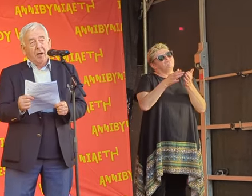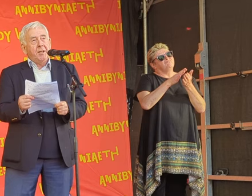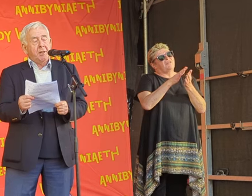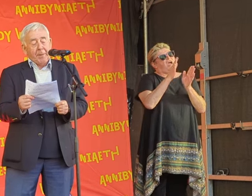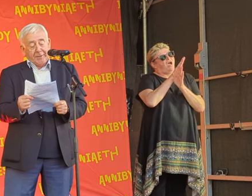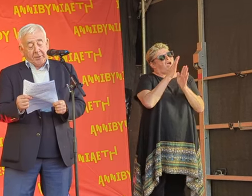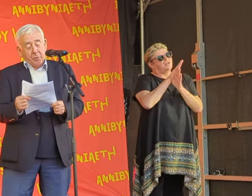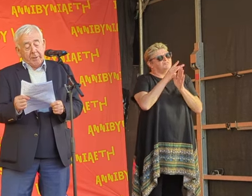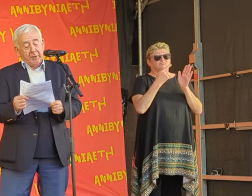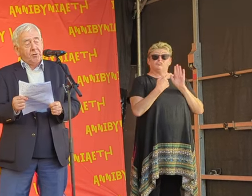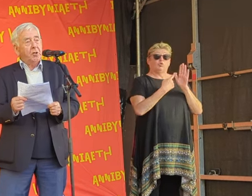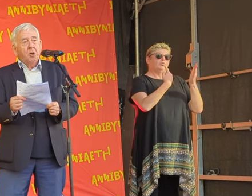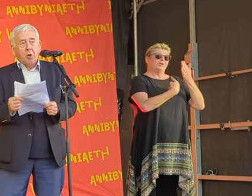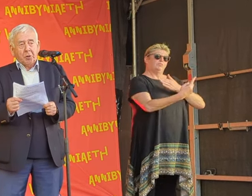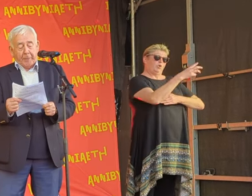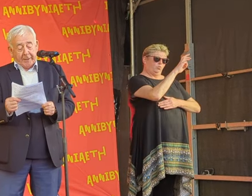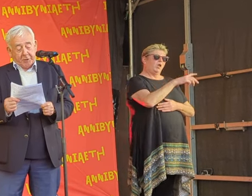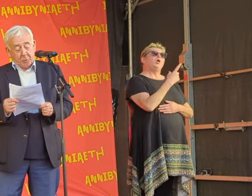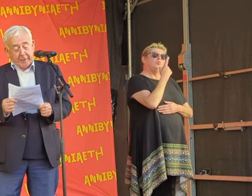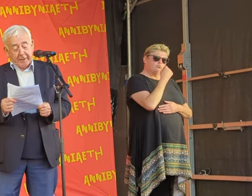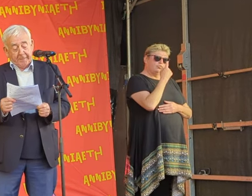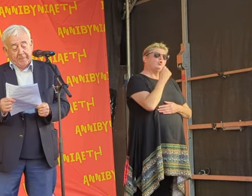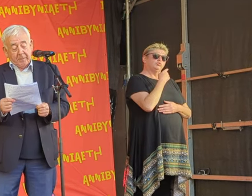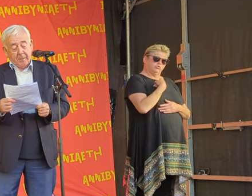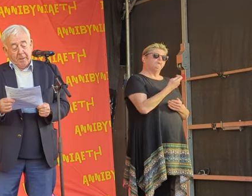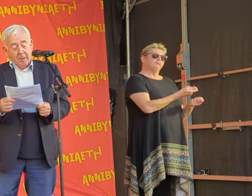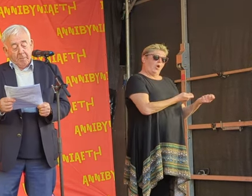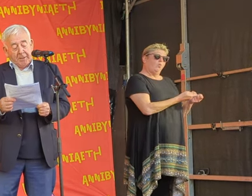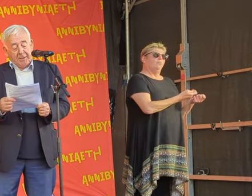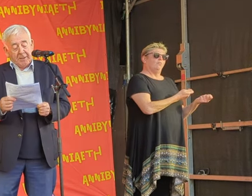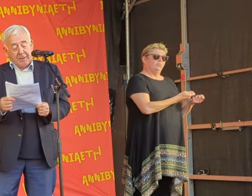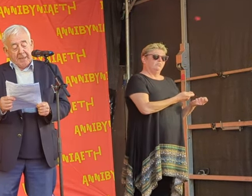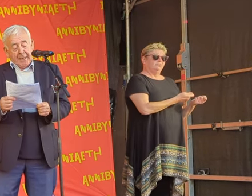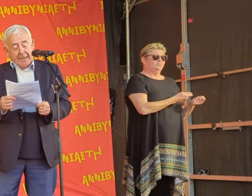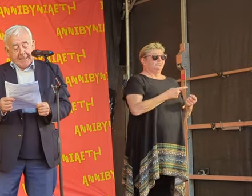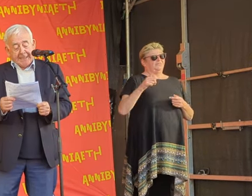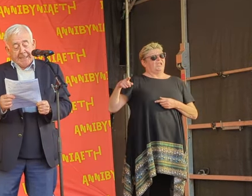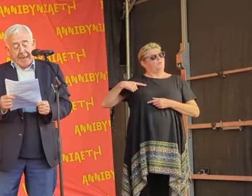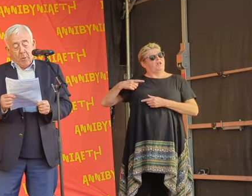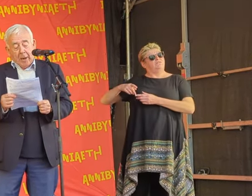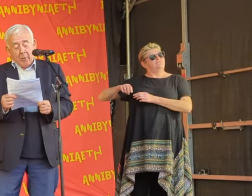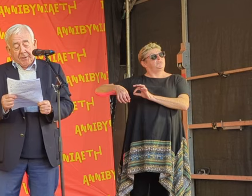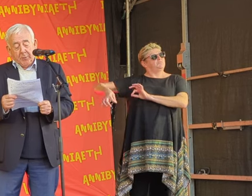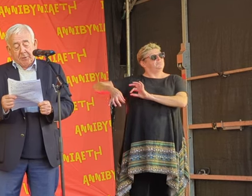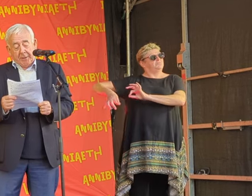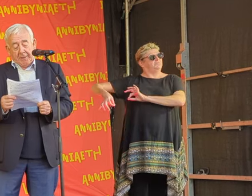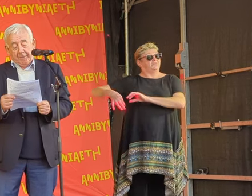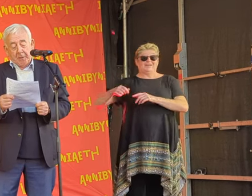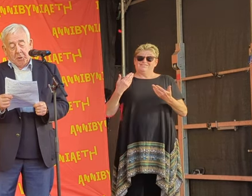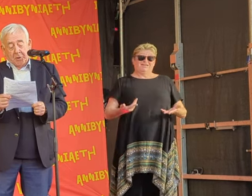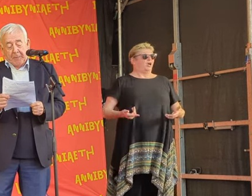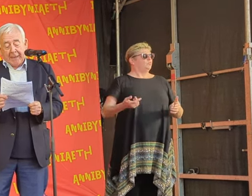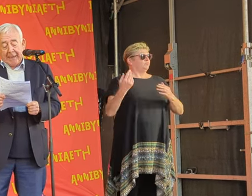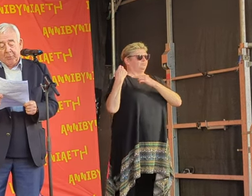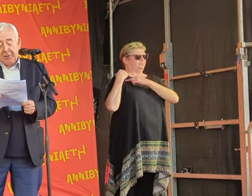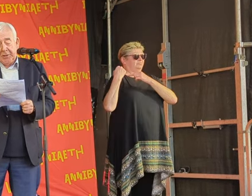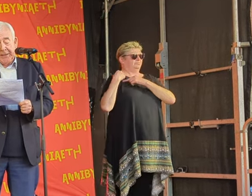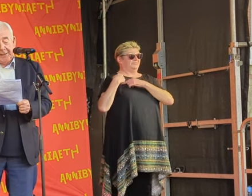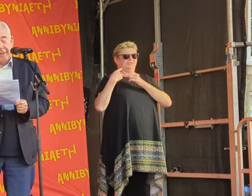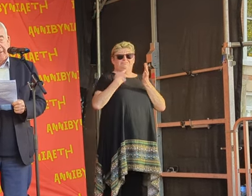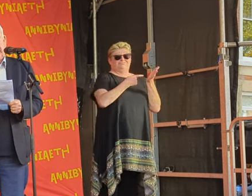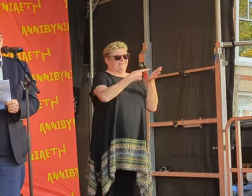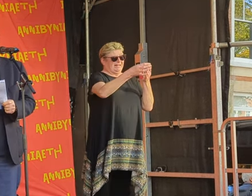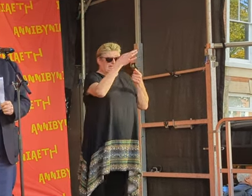course, an independent Wales could pay its way. But it is now our duty to spell out